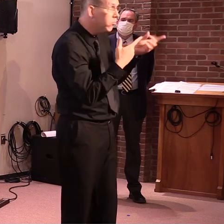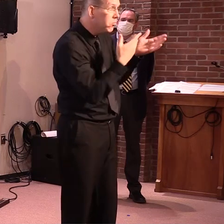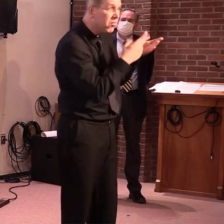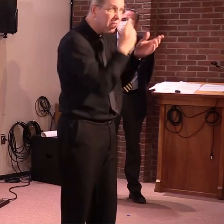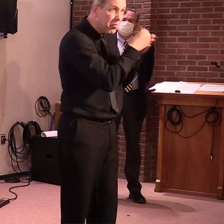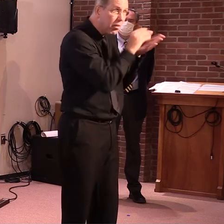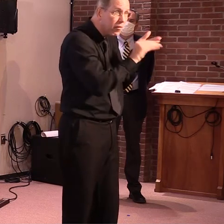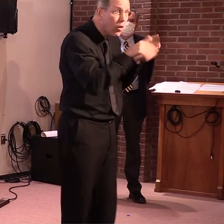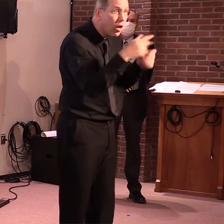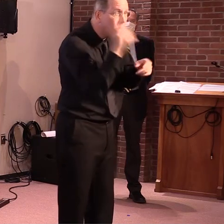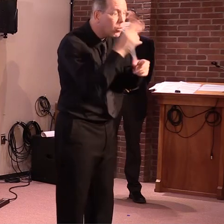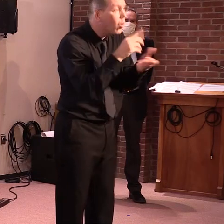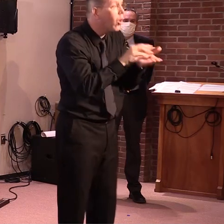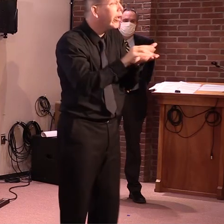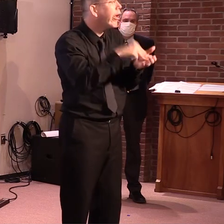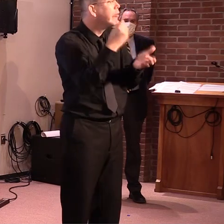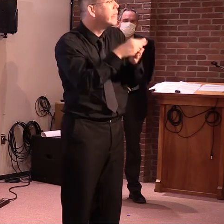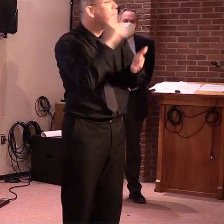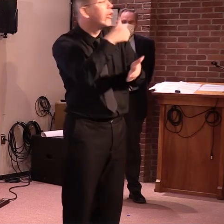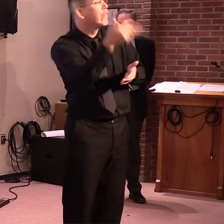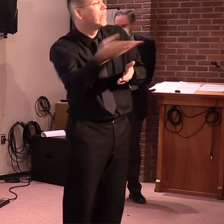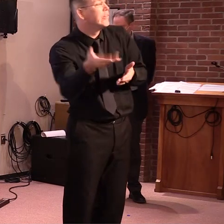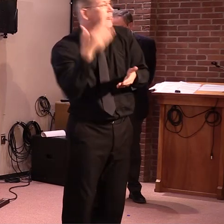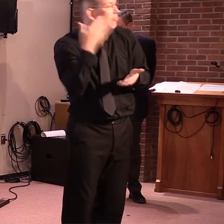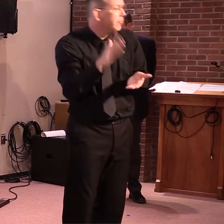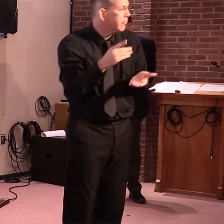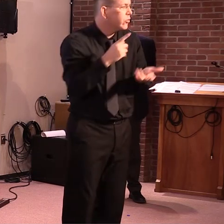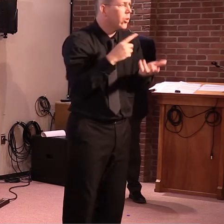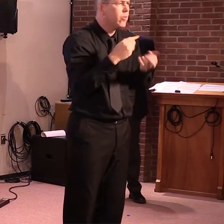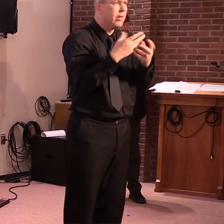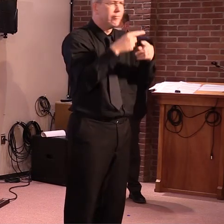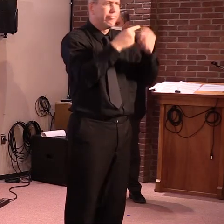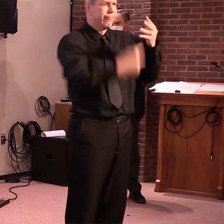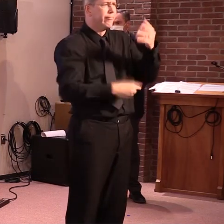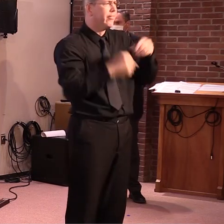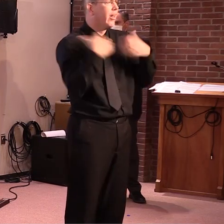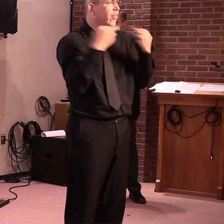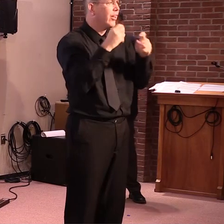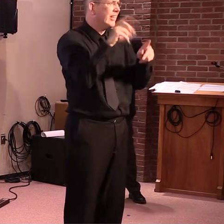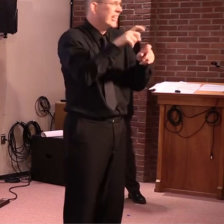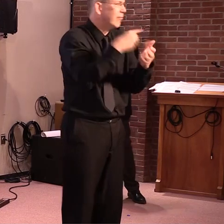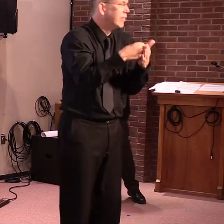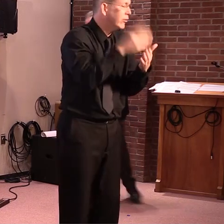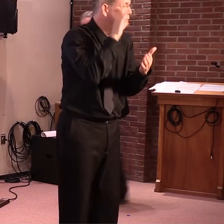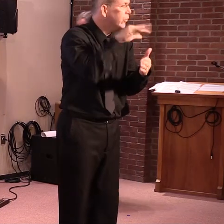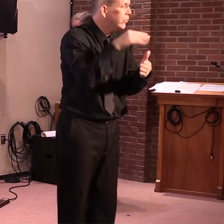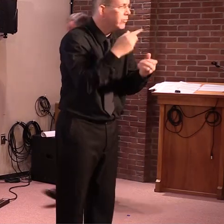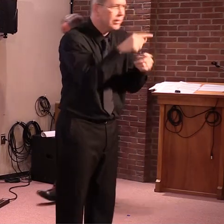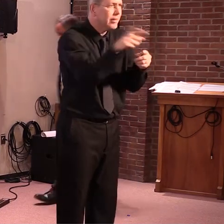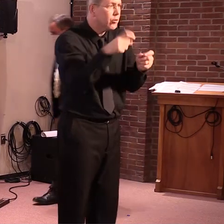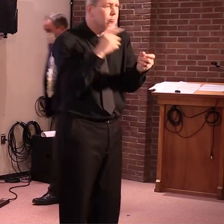we've got to stabilize this system for the health of Vermonters and for the good of the economy.